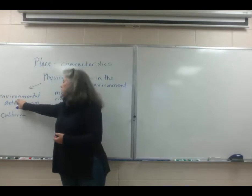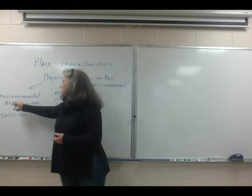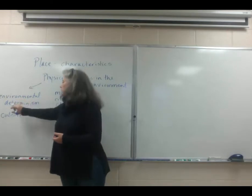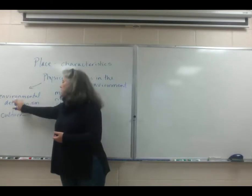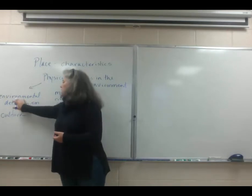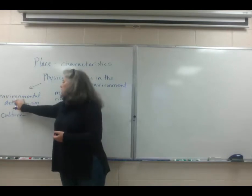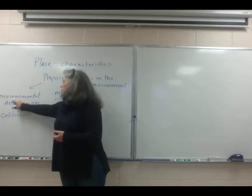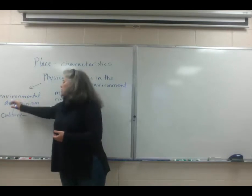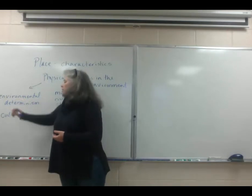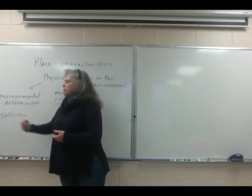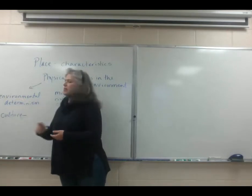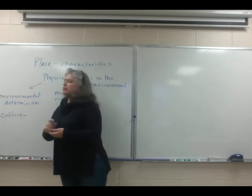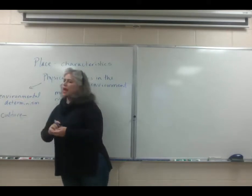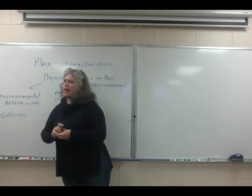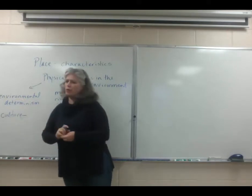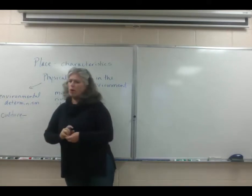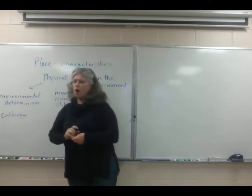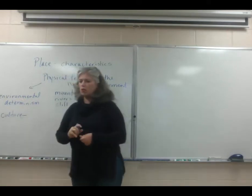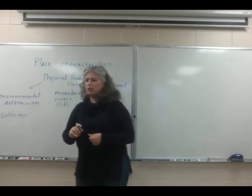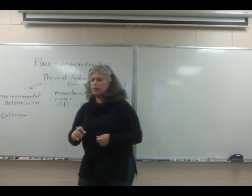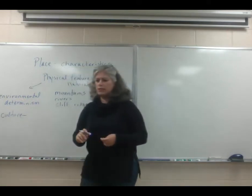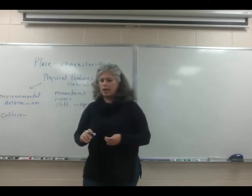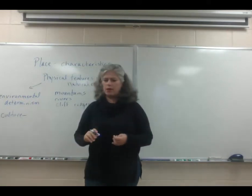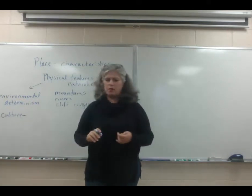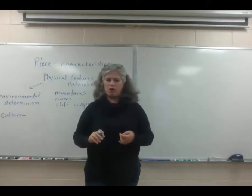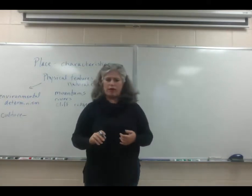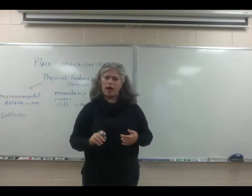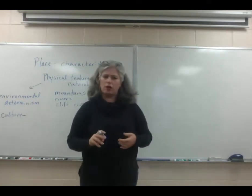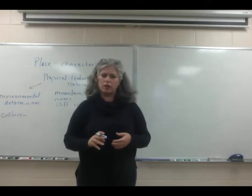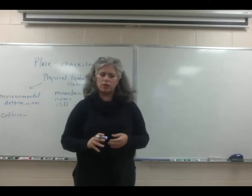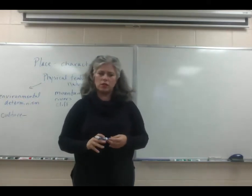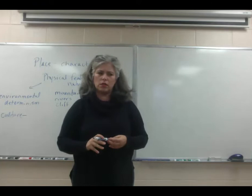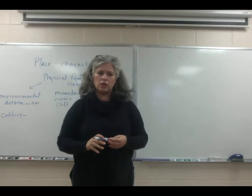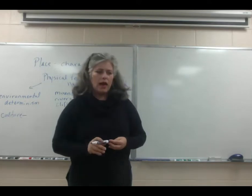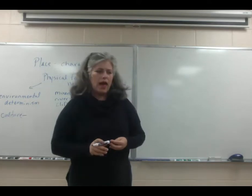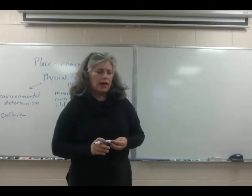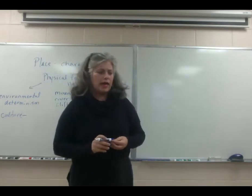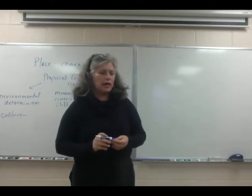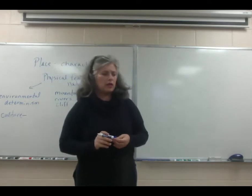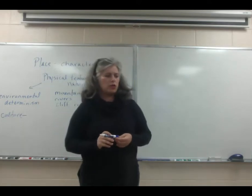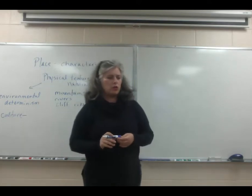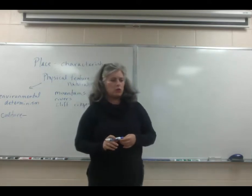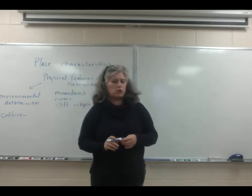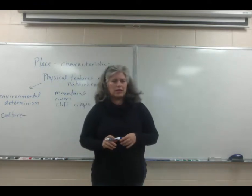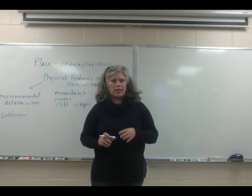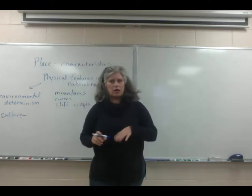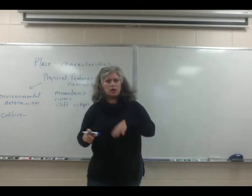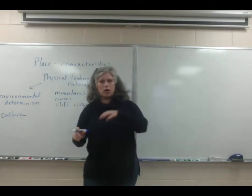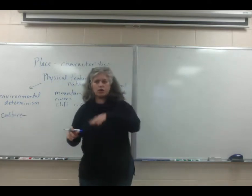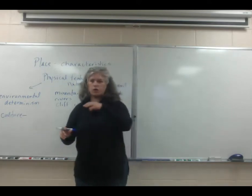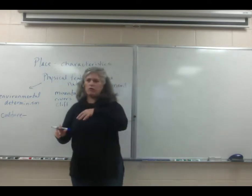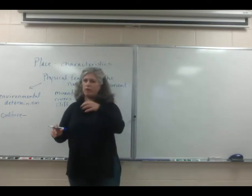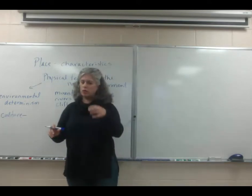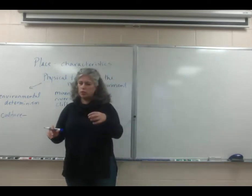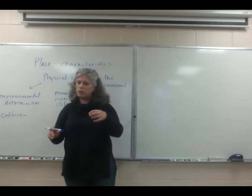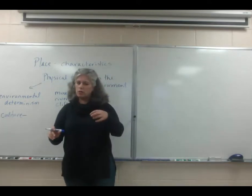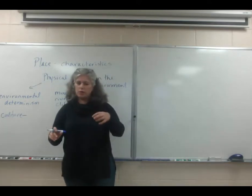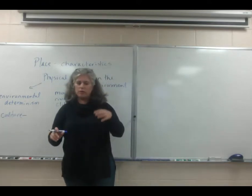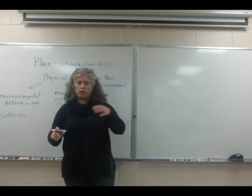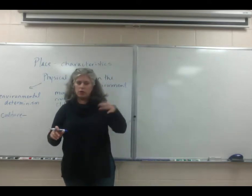is. There's a famous anthropologist, his name is Marvin Harris, and he used ecological